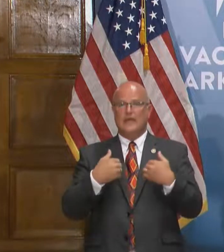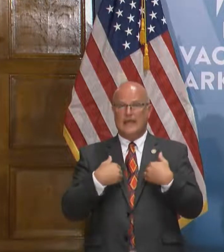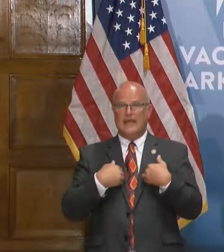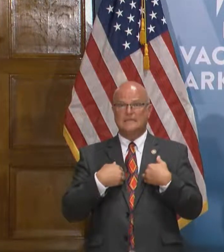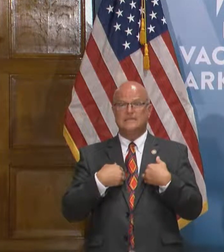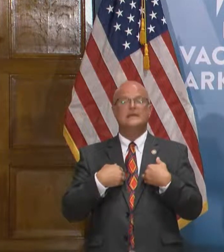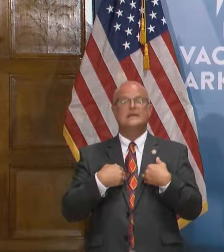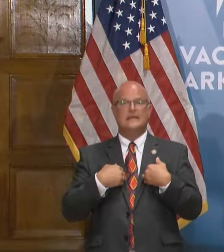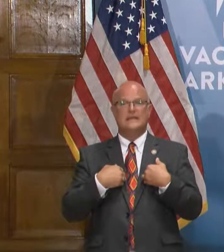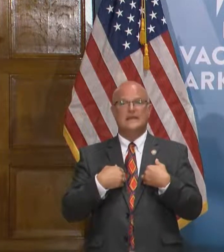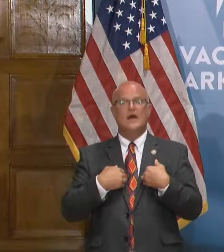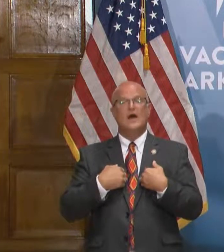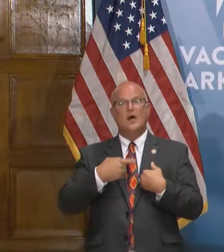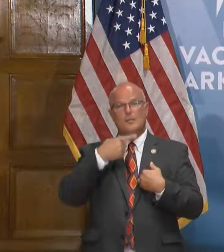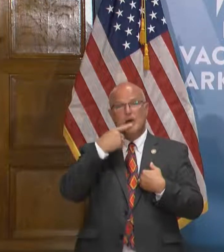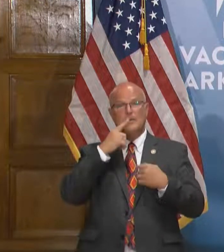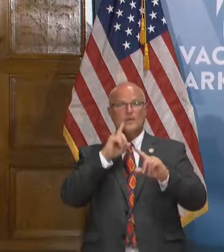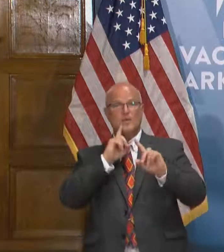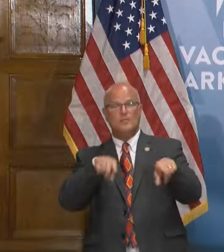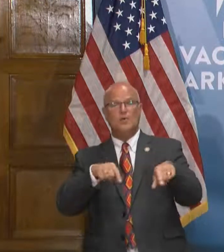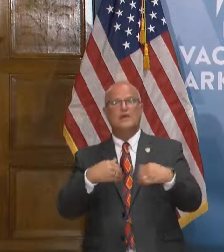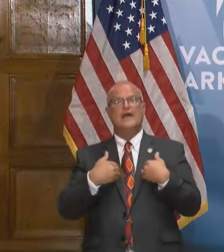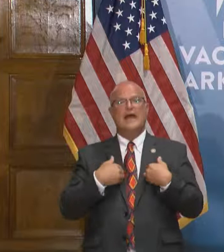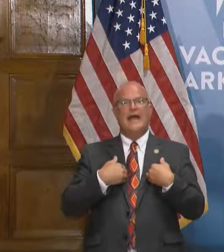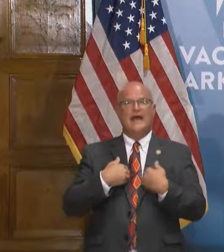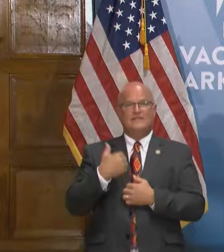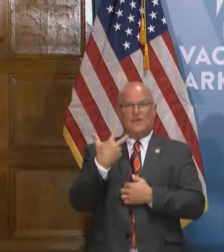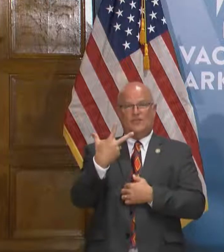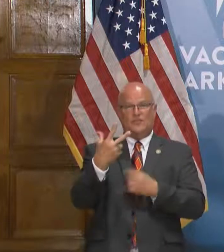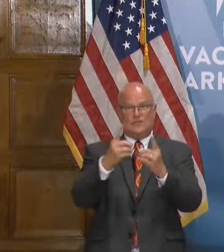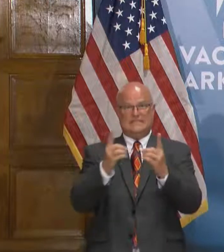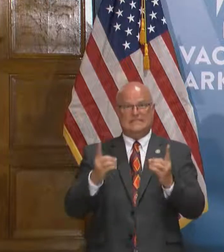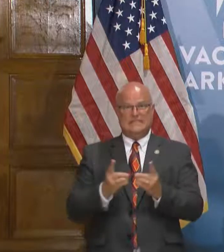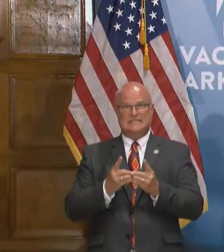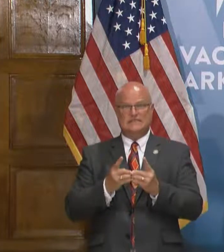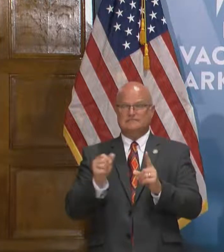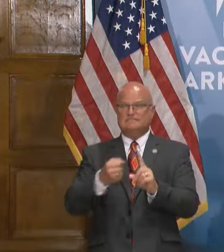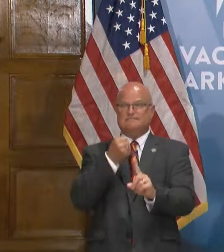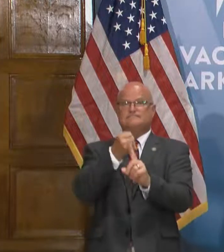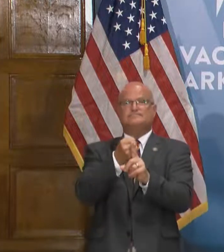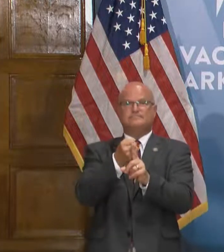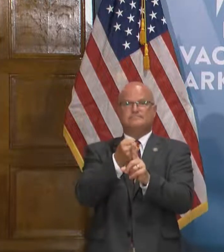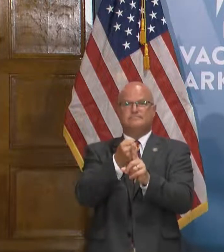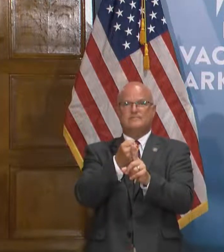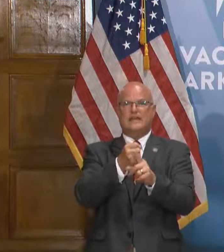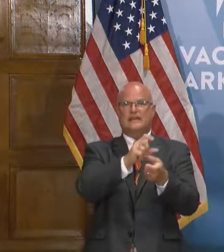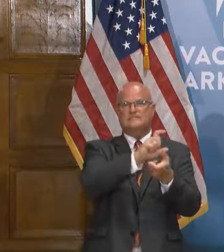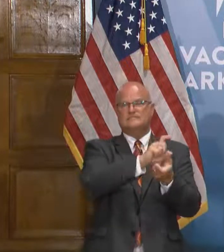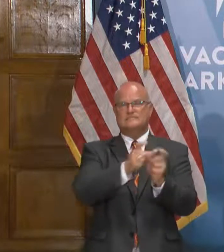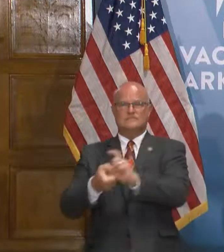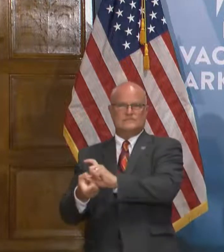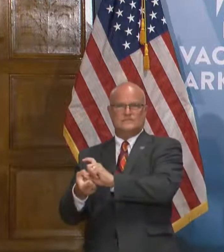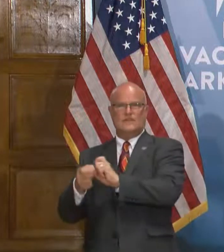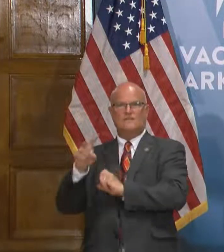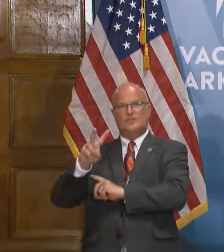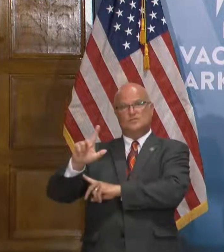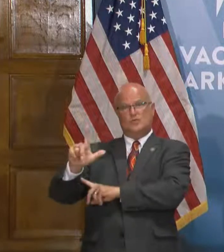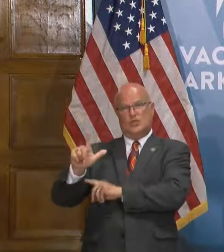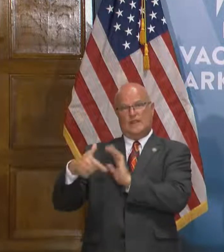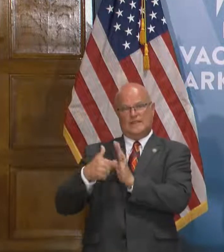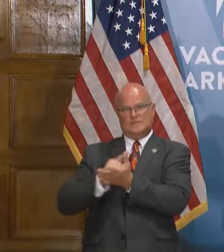been publicly reported, we have 3 districts that have been impacted and have shifted to virtual learning this